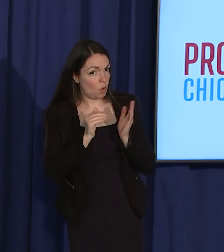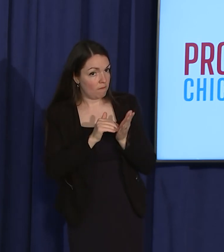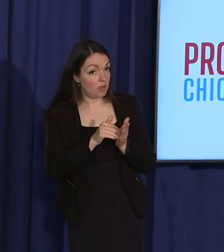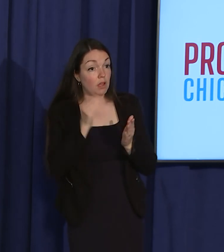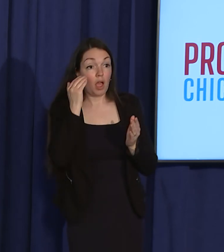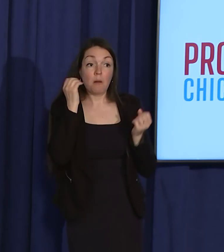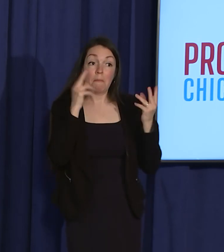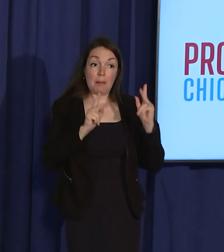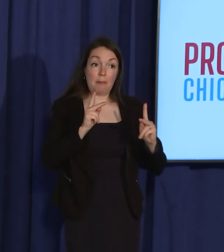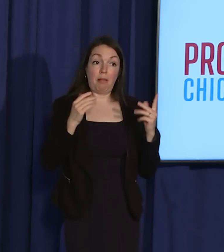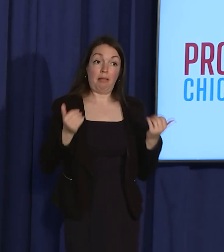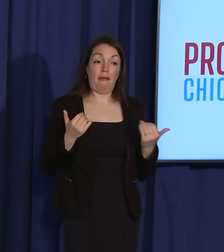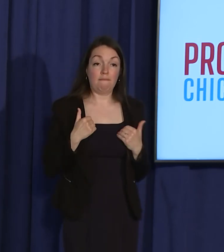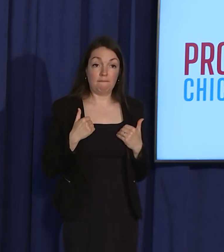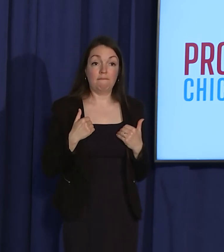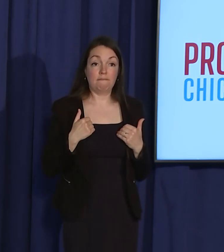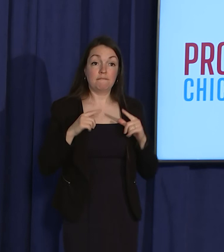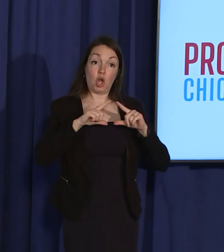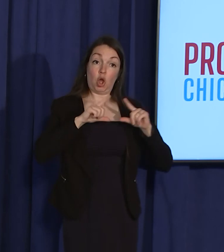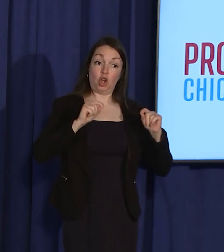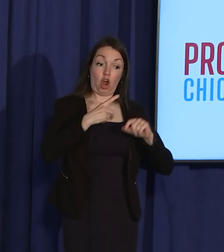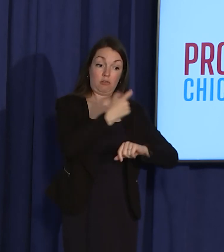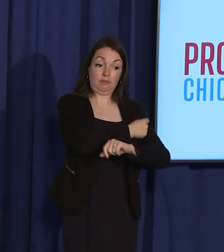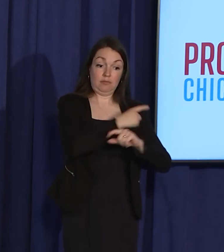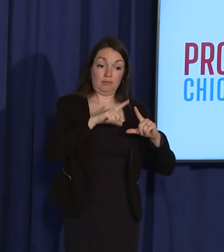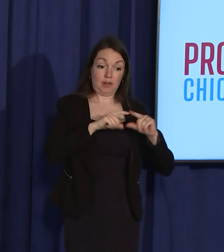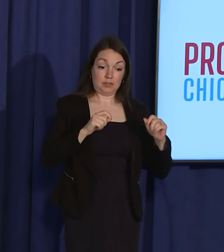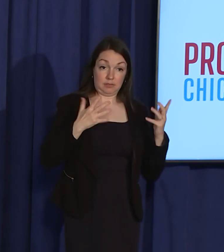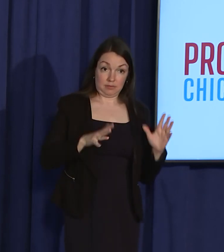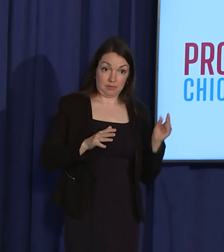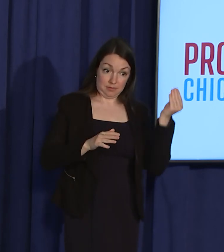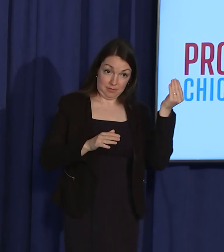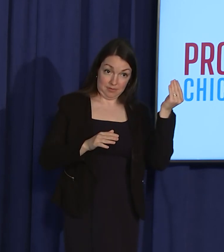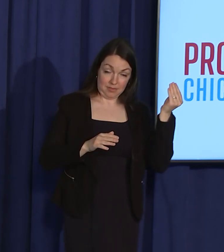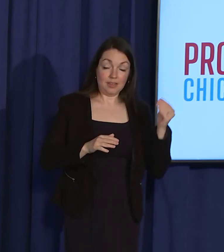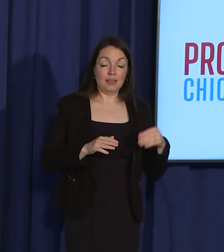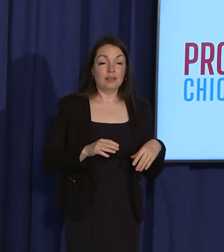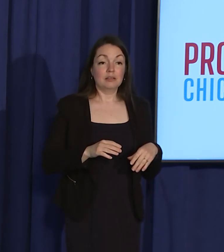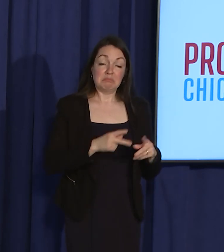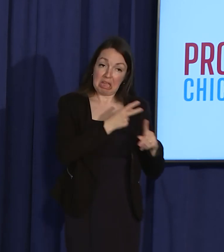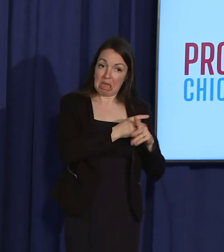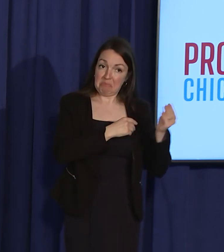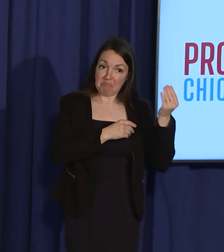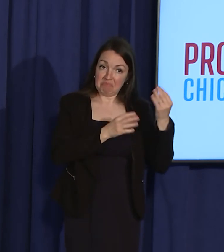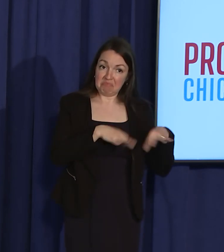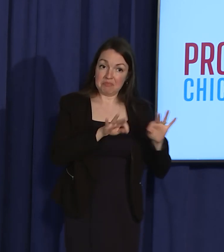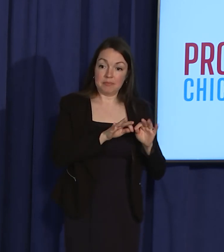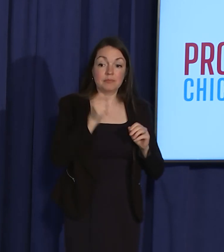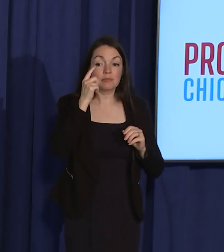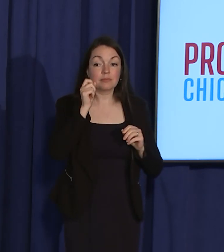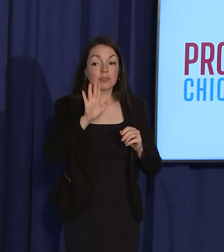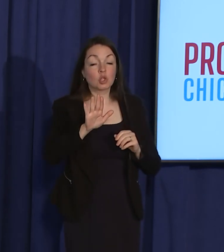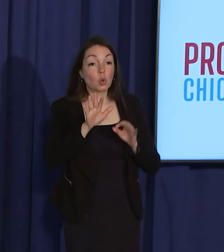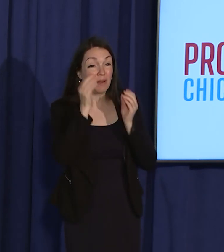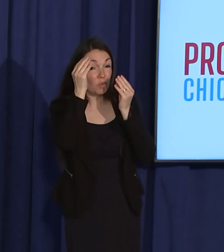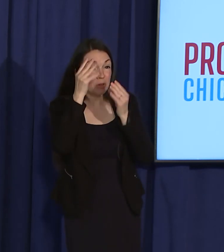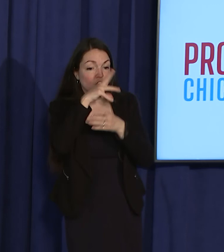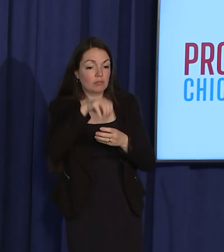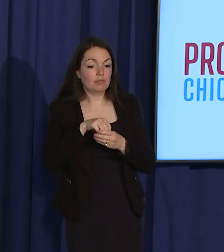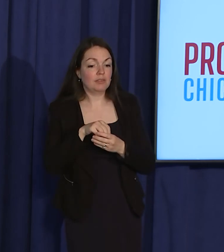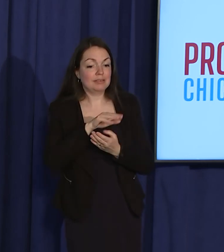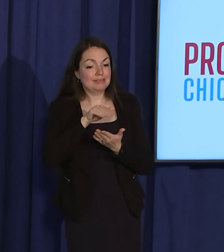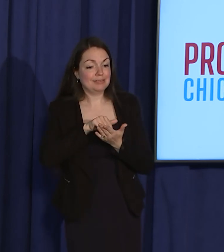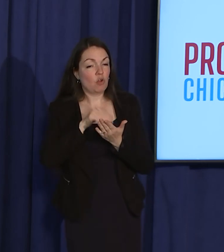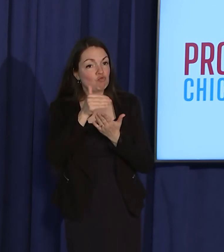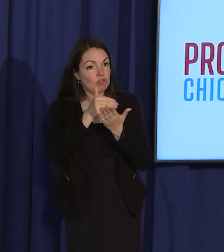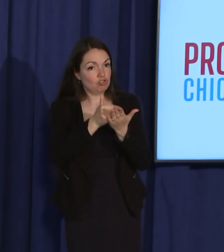their vaccine card, and that's good. Hold on to your card. But when you do get vaccinated, your information is in the central